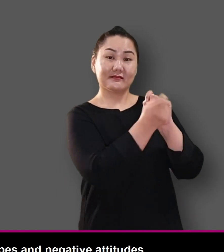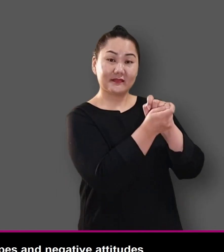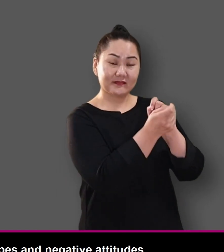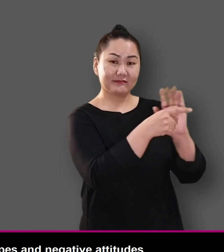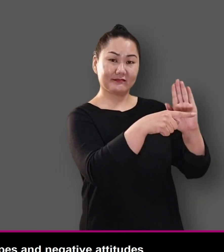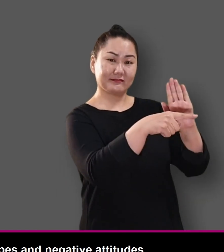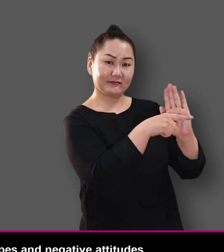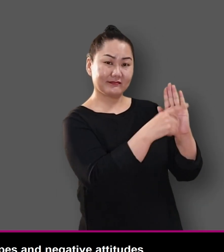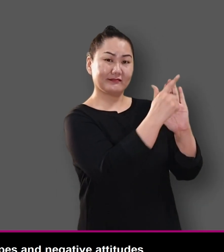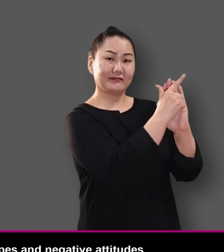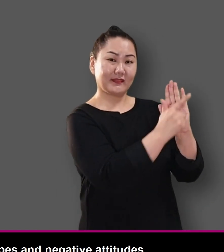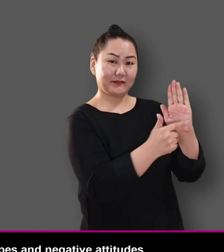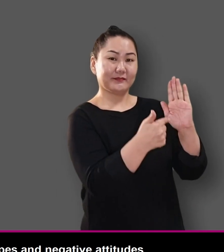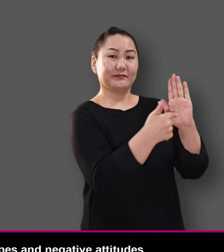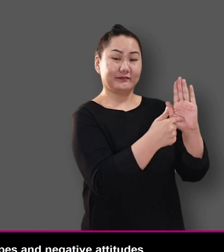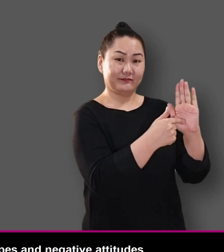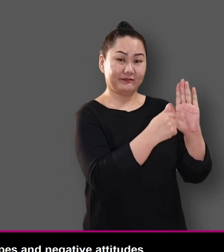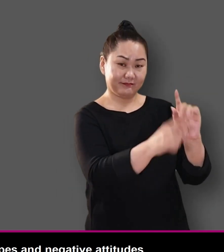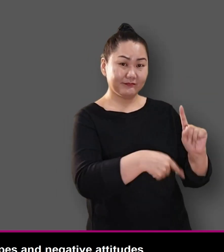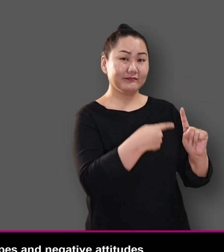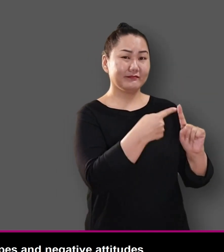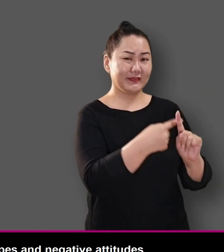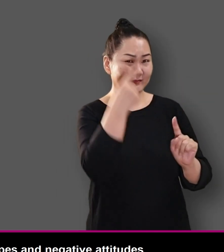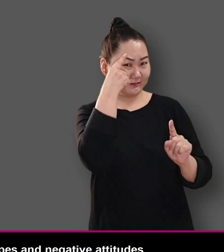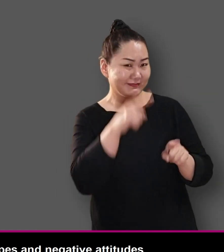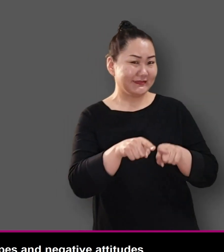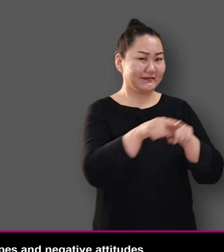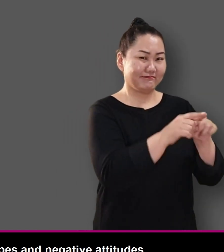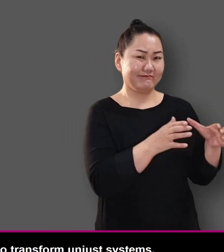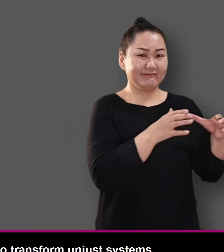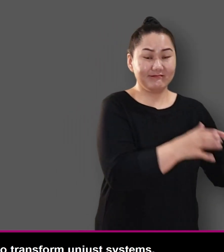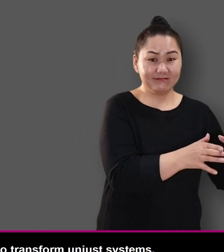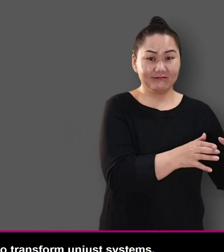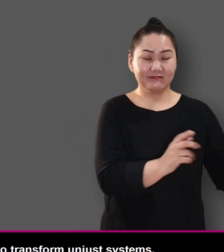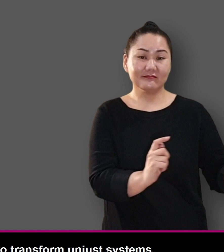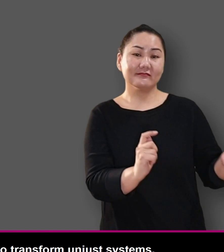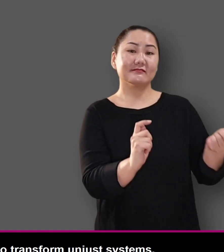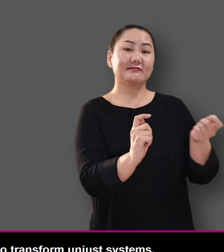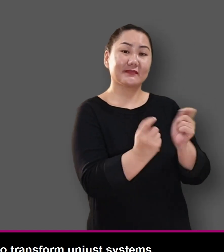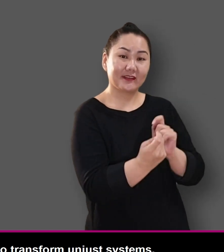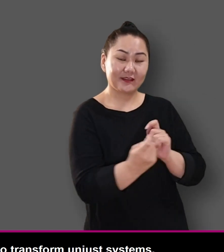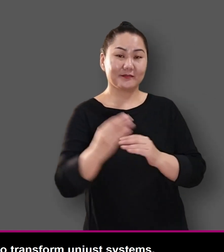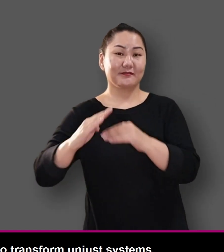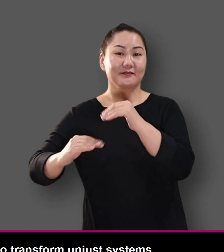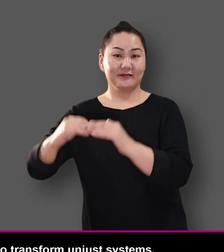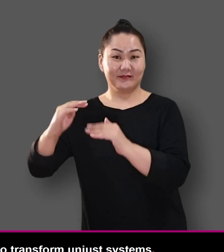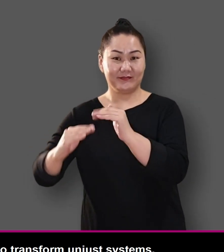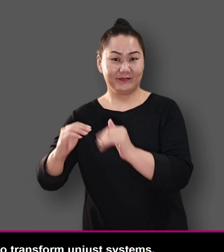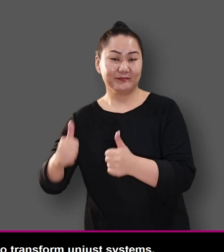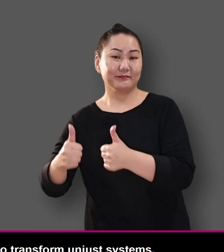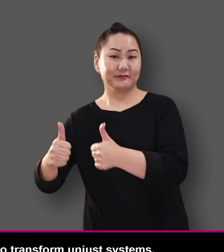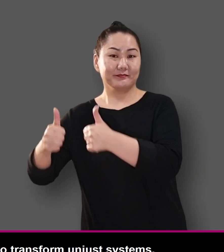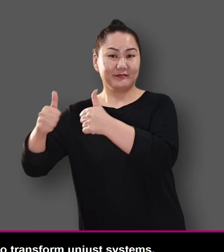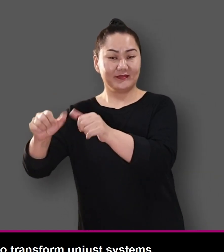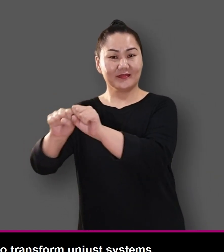We address stereotypes and negative attitudes in policy and practice to transform unjust